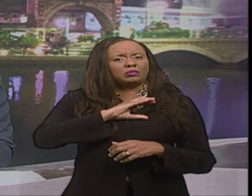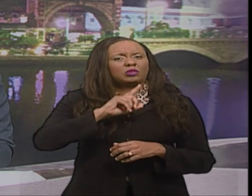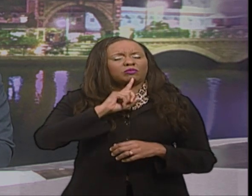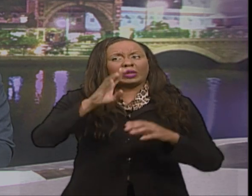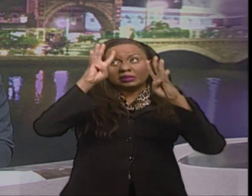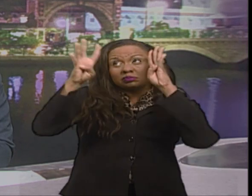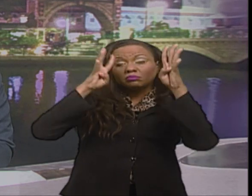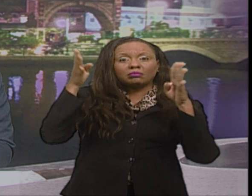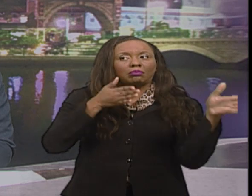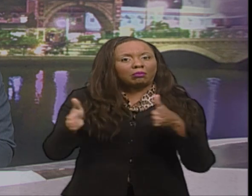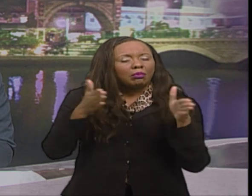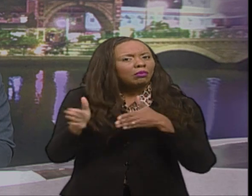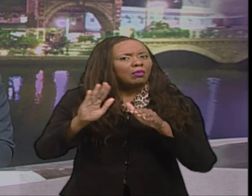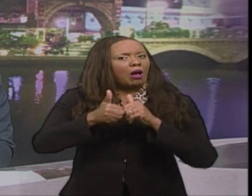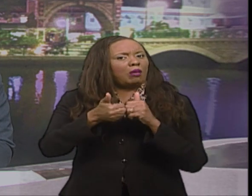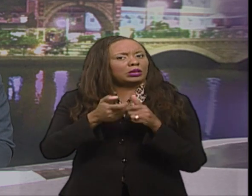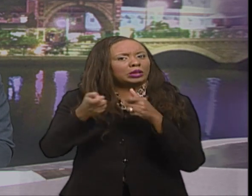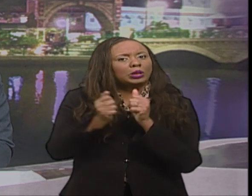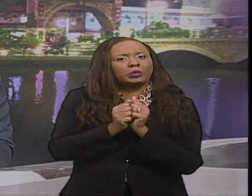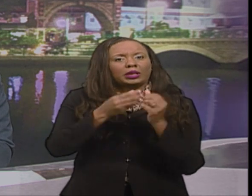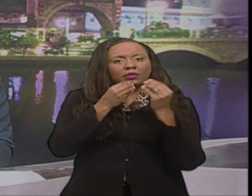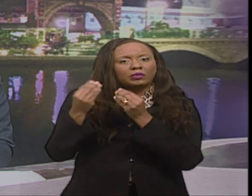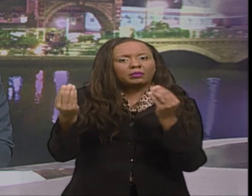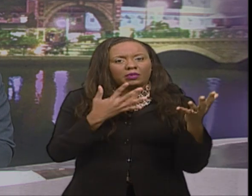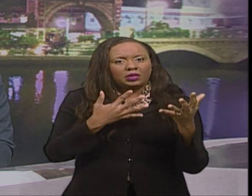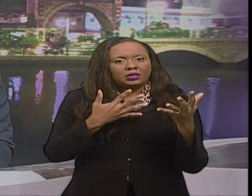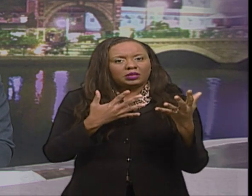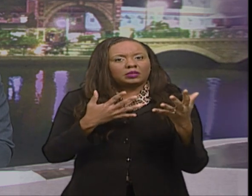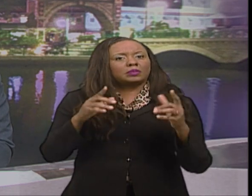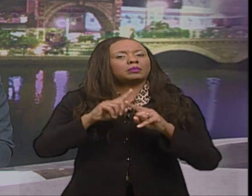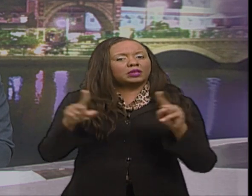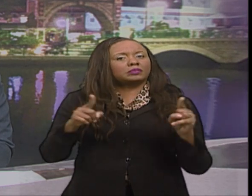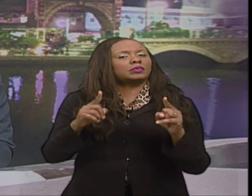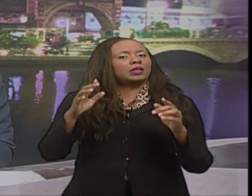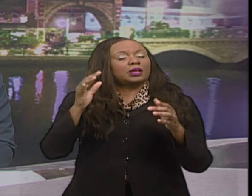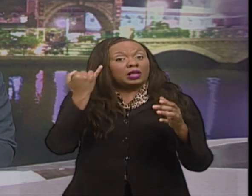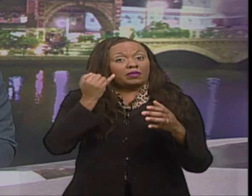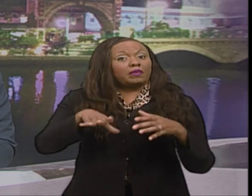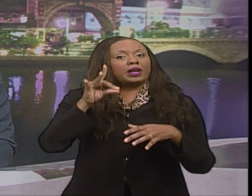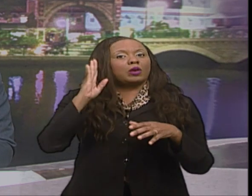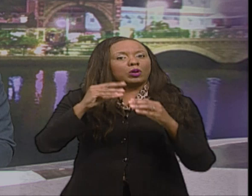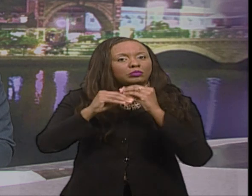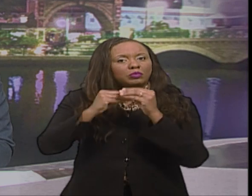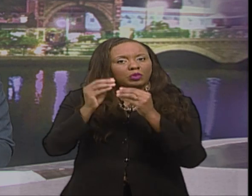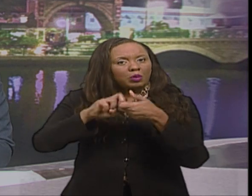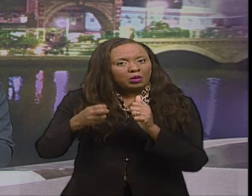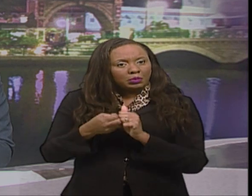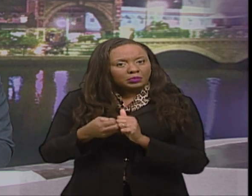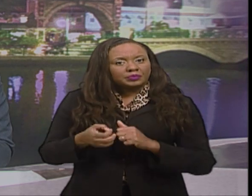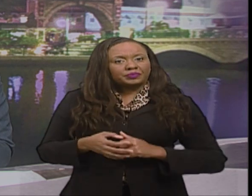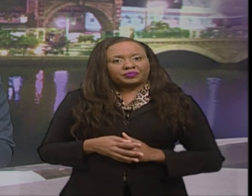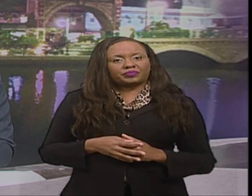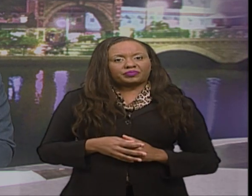a strategy to crime and violence based on data and solid evidence, is expected to help fix the problem. During the launch of Carry